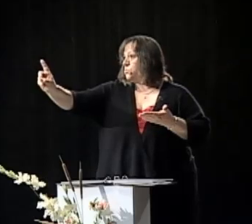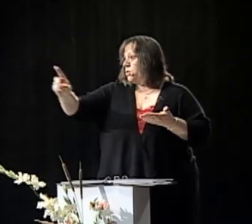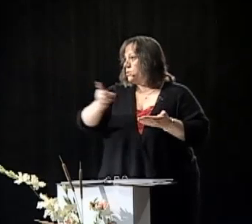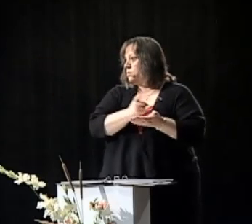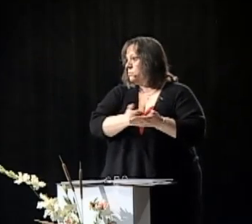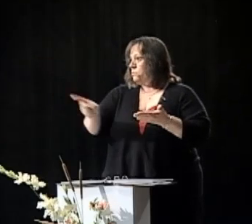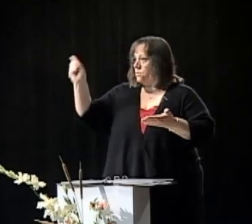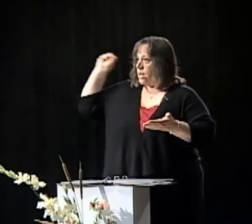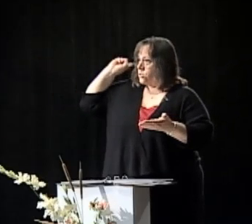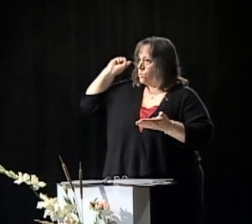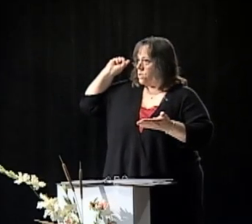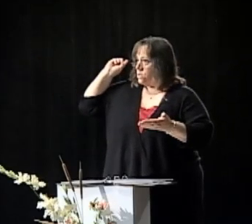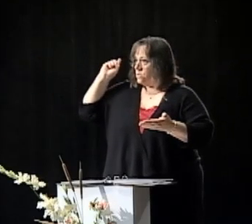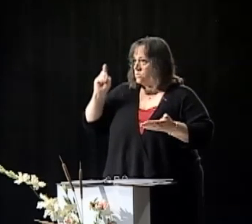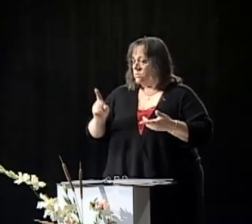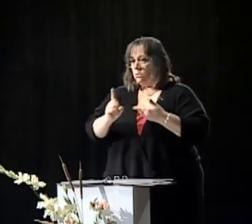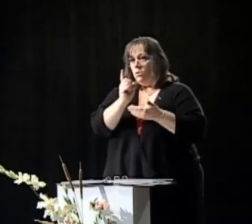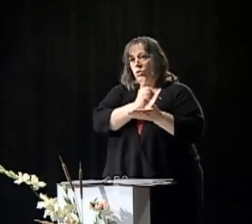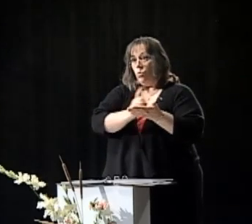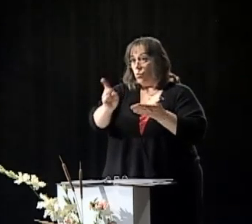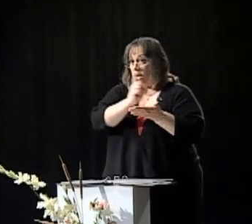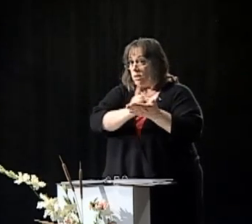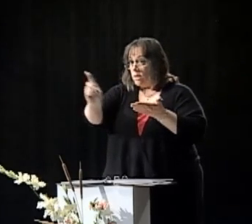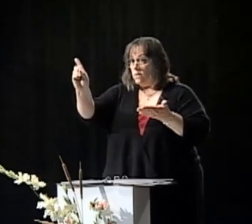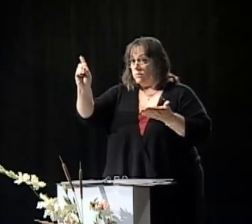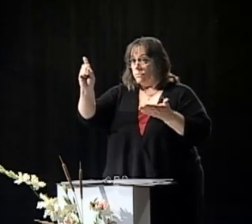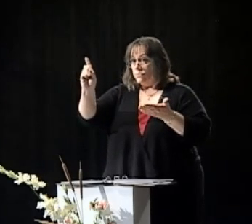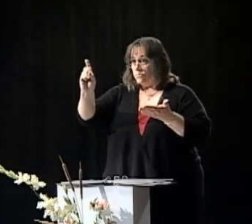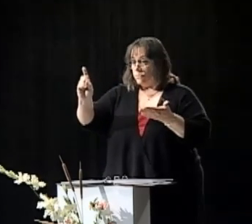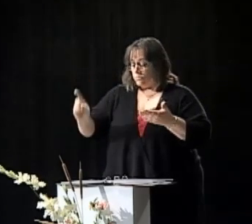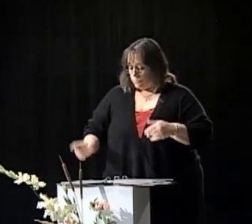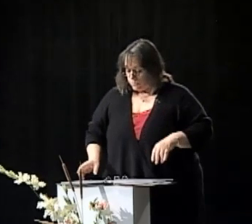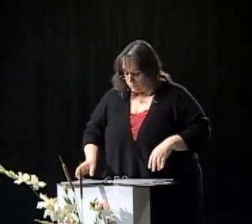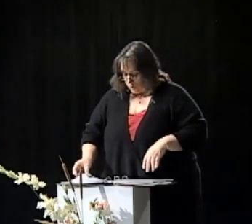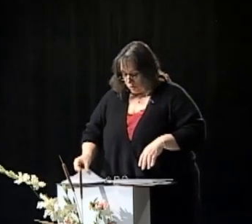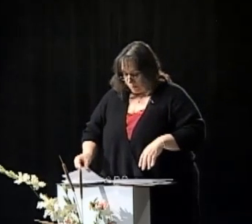week, last week, weekly. Good.